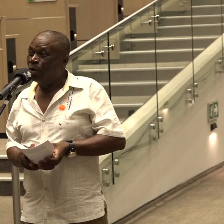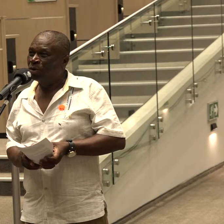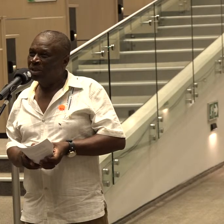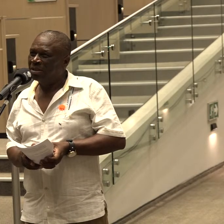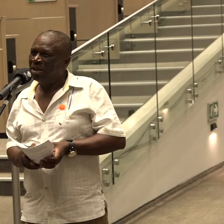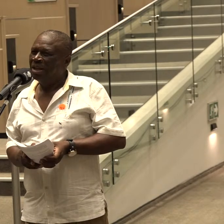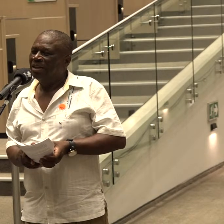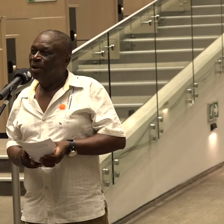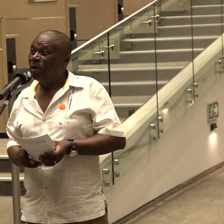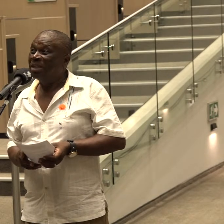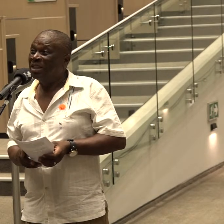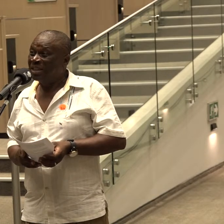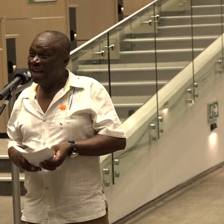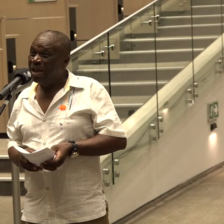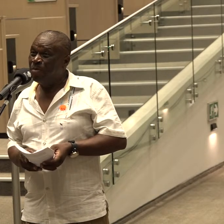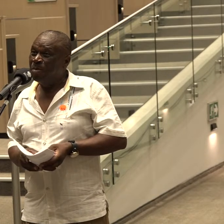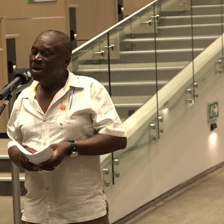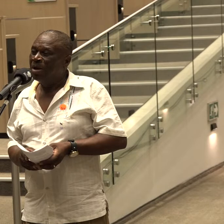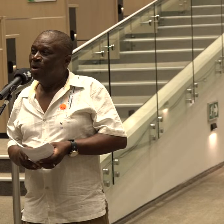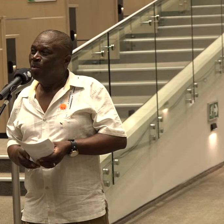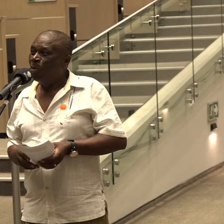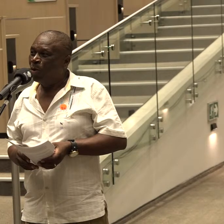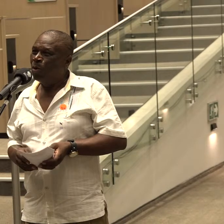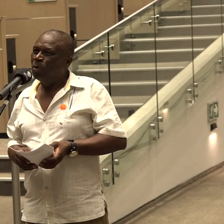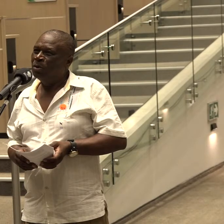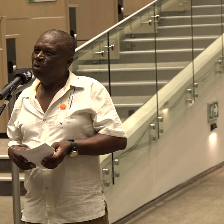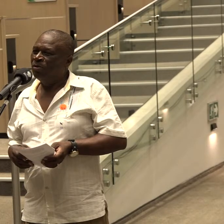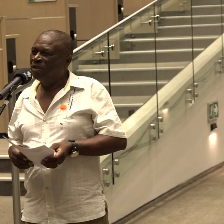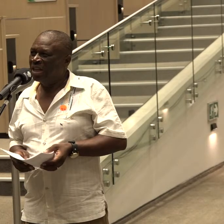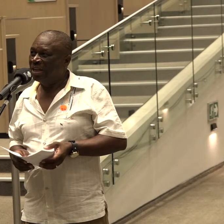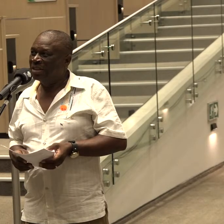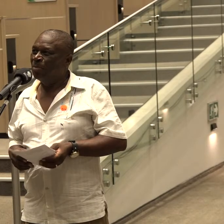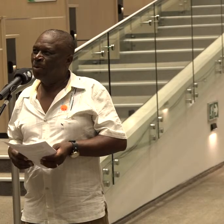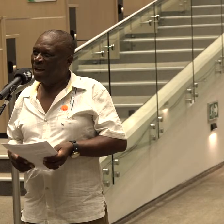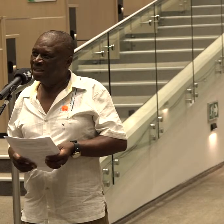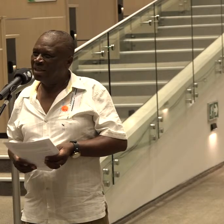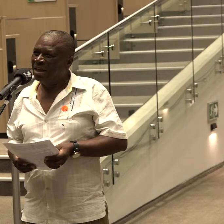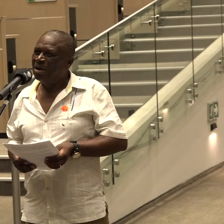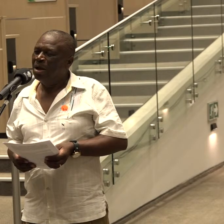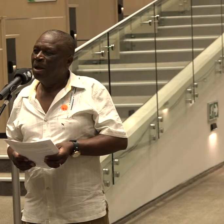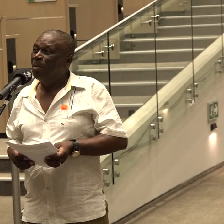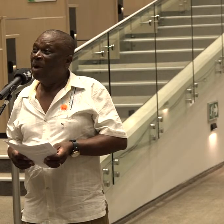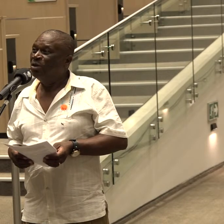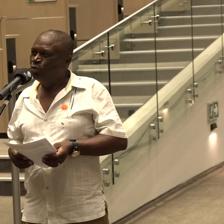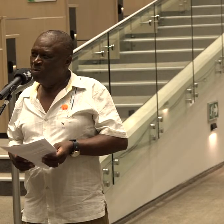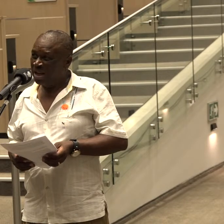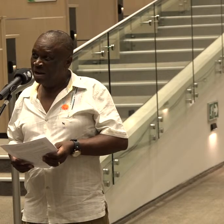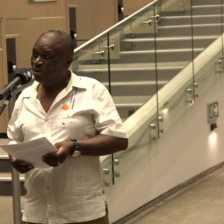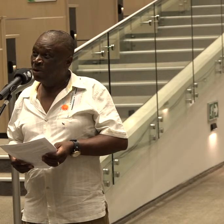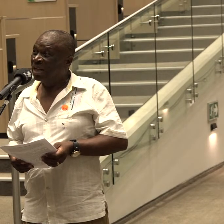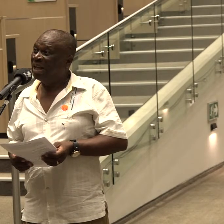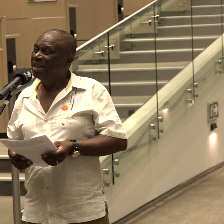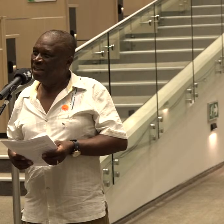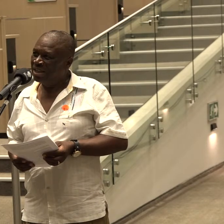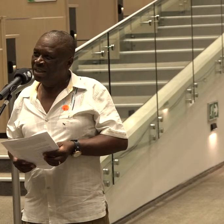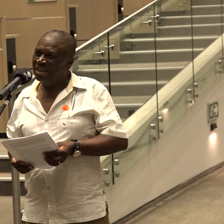because there was a time more the officials are brothers foreign